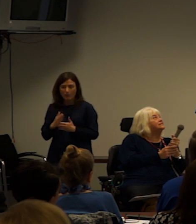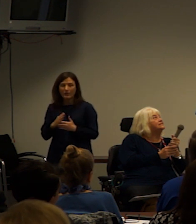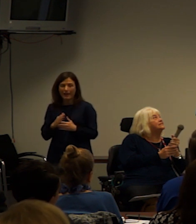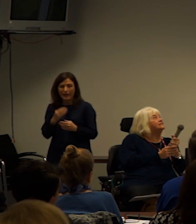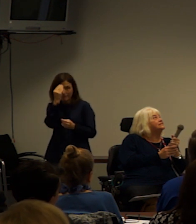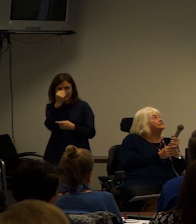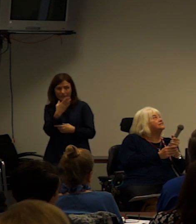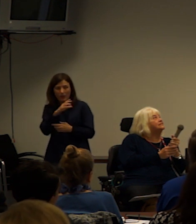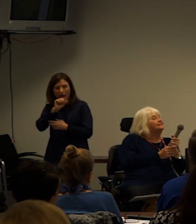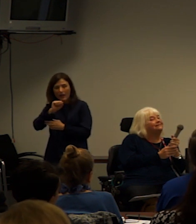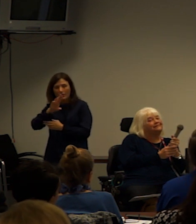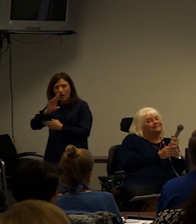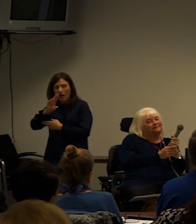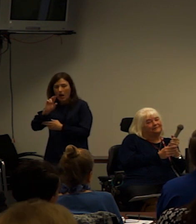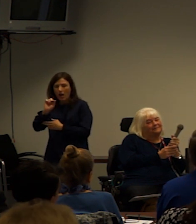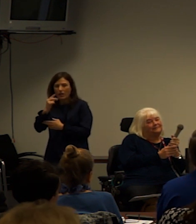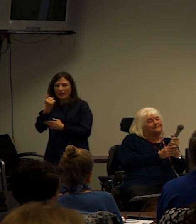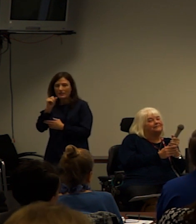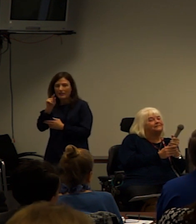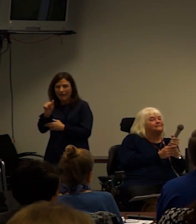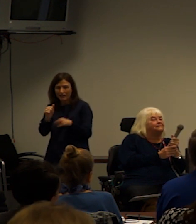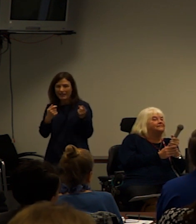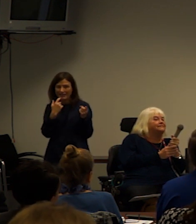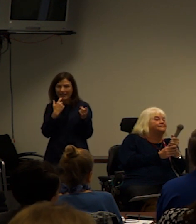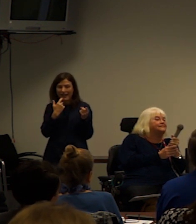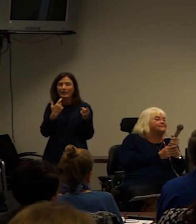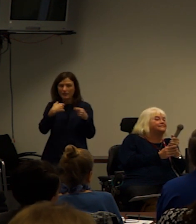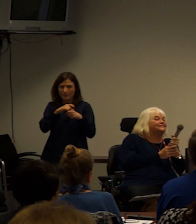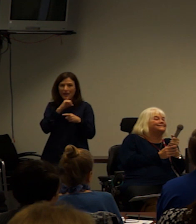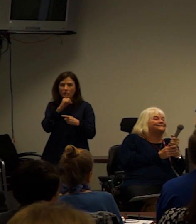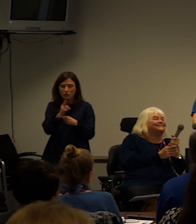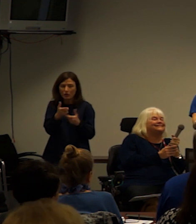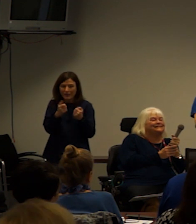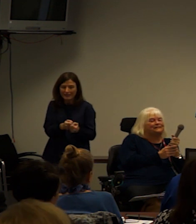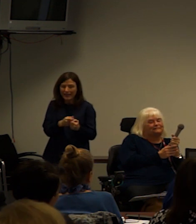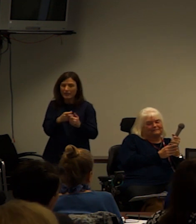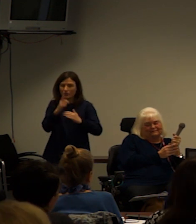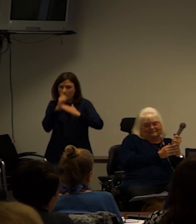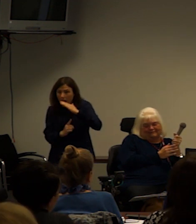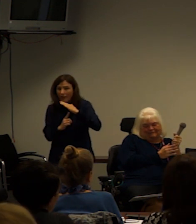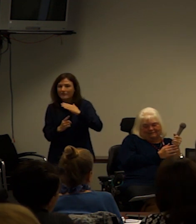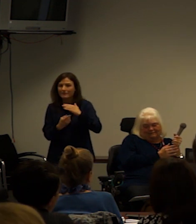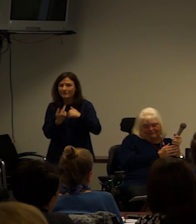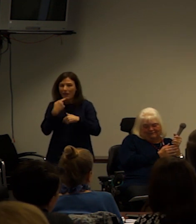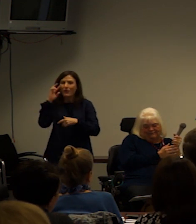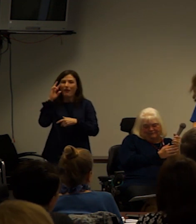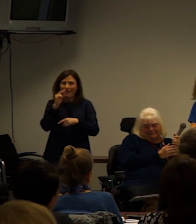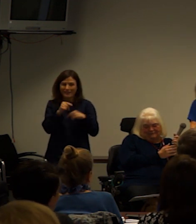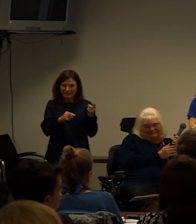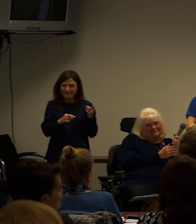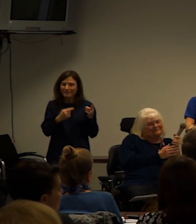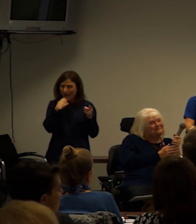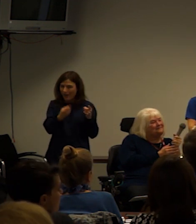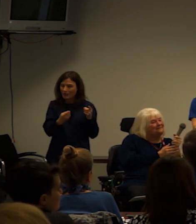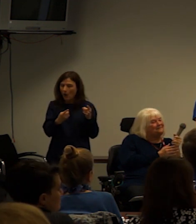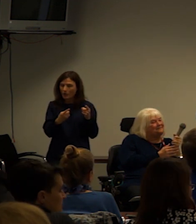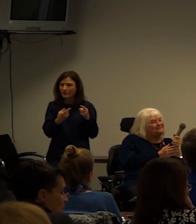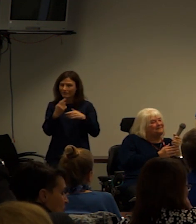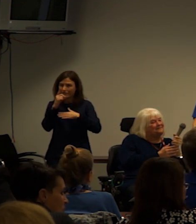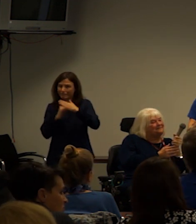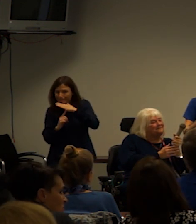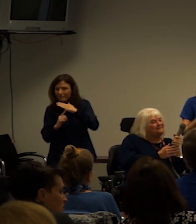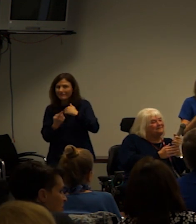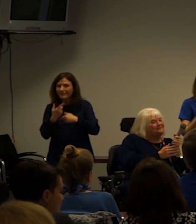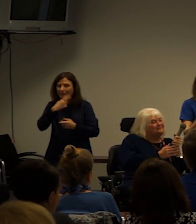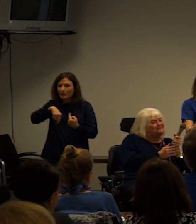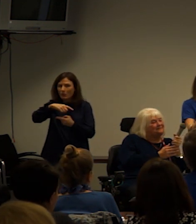me when I send her a text and say, Augusta, duck, like I did just the other night. But